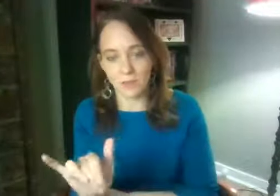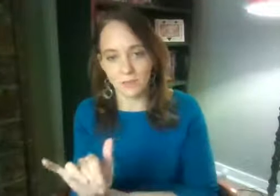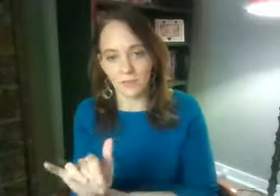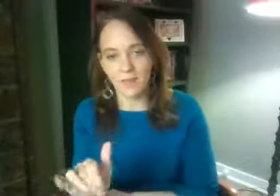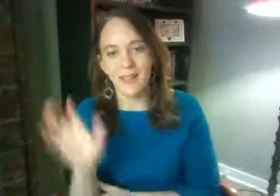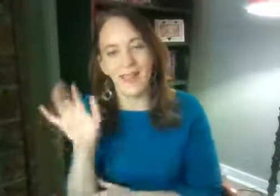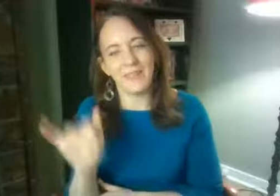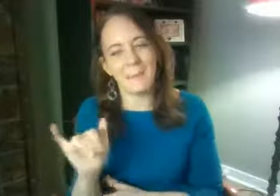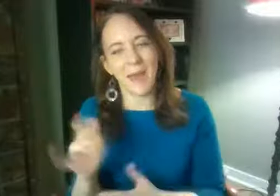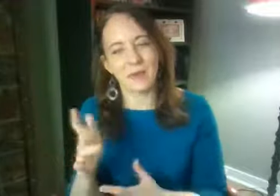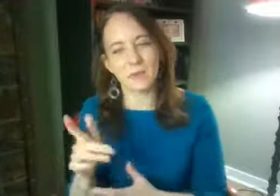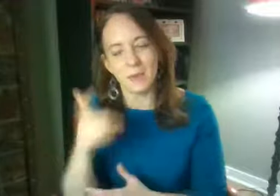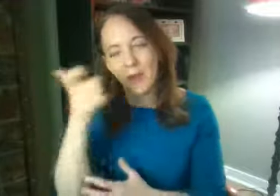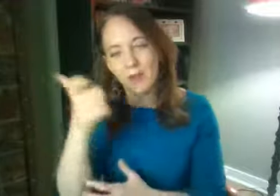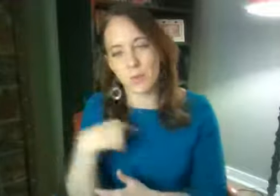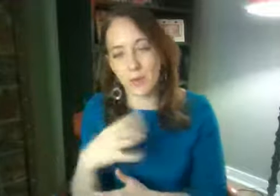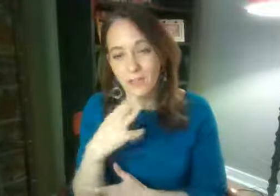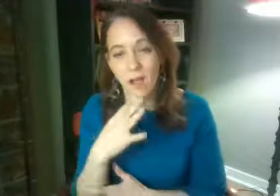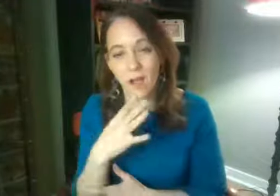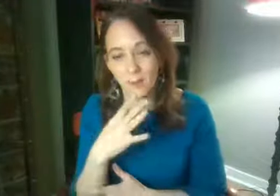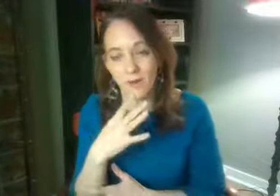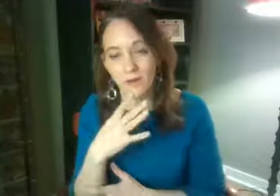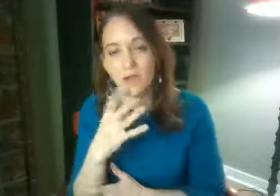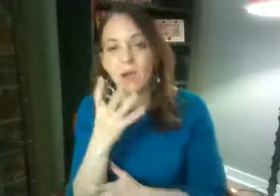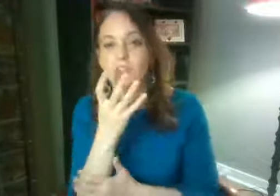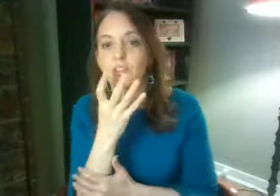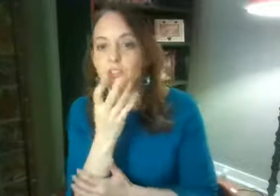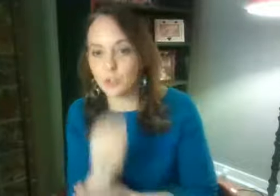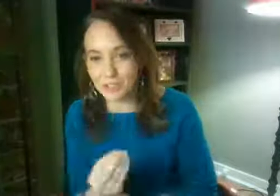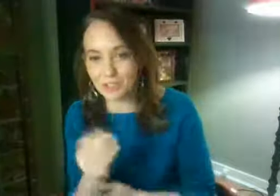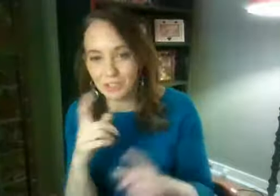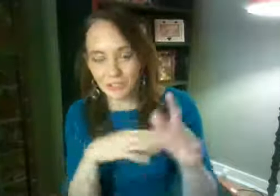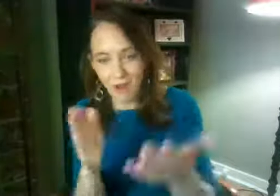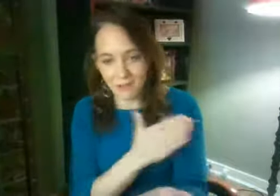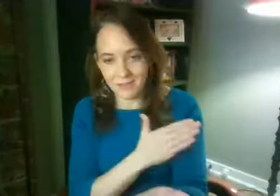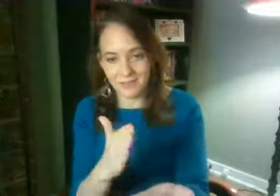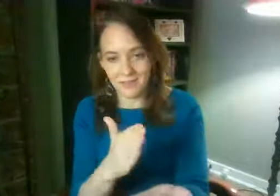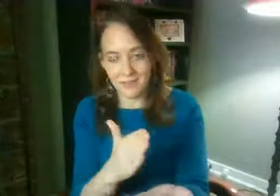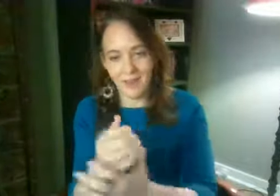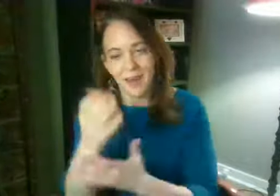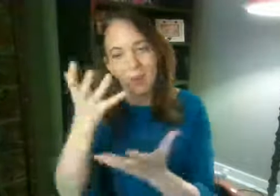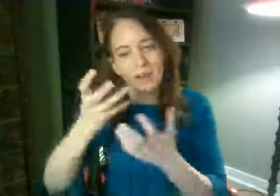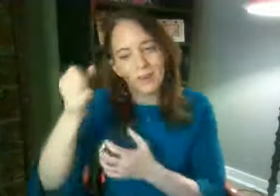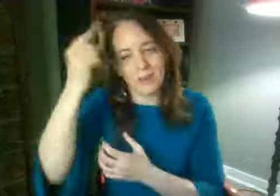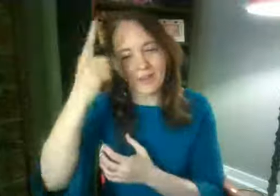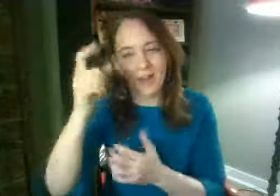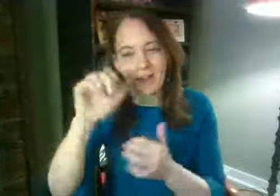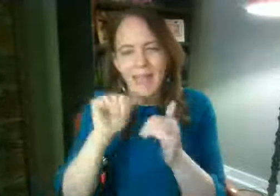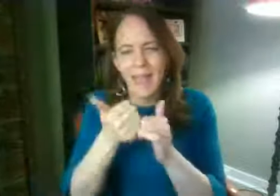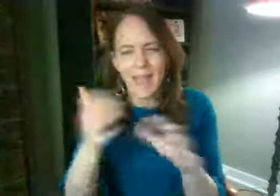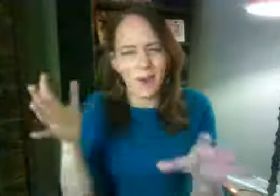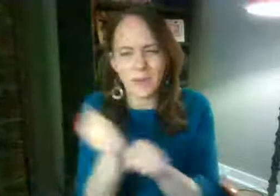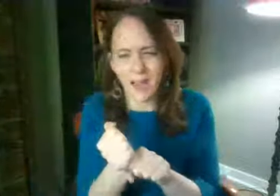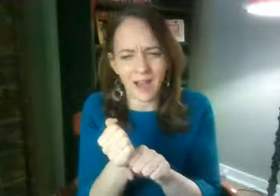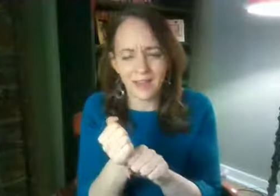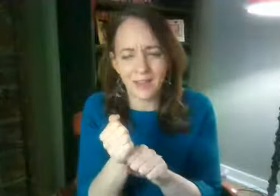well. And that matters because we're going to talk about a Jewish song, and I want you to understand how we got